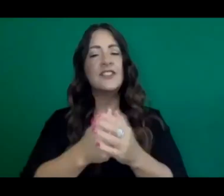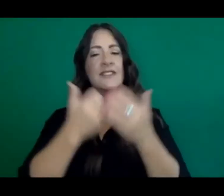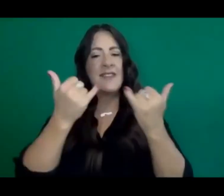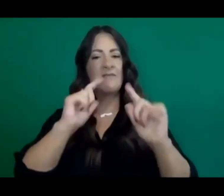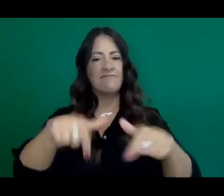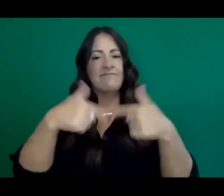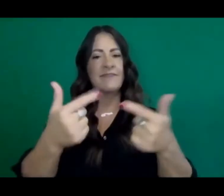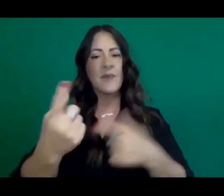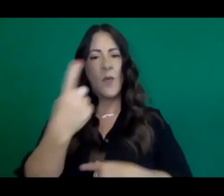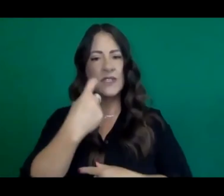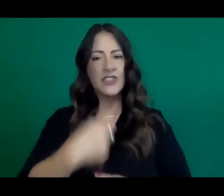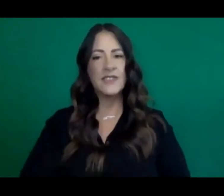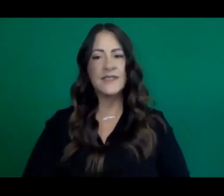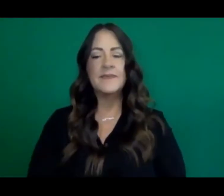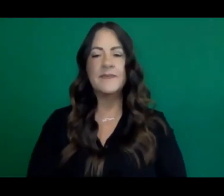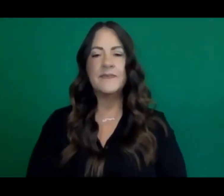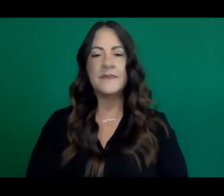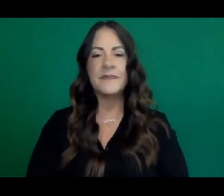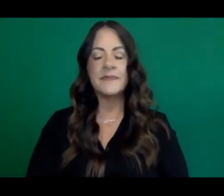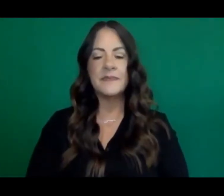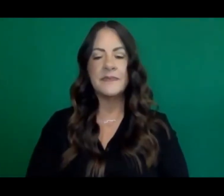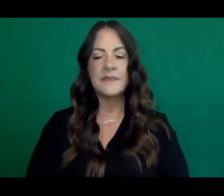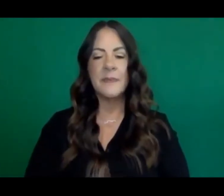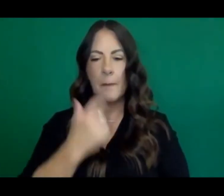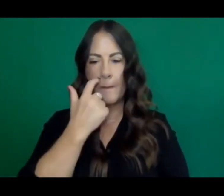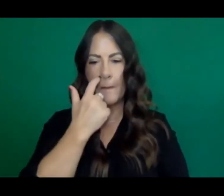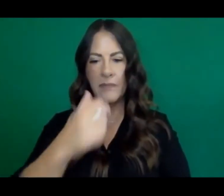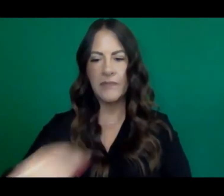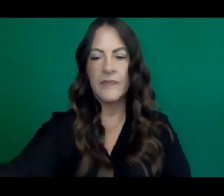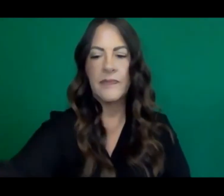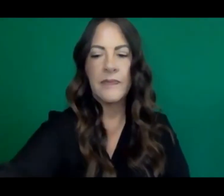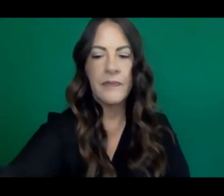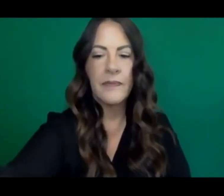questions. Phil Willing, the Los Angeles Times.